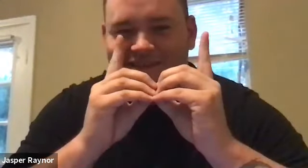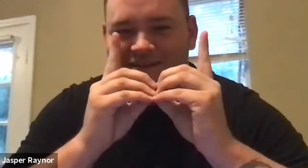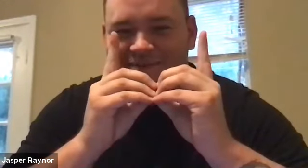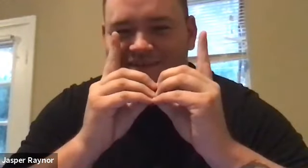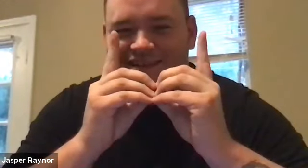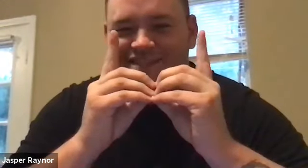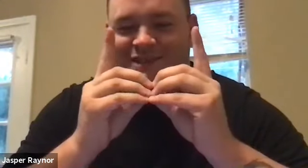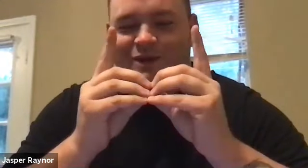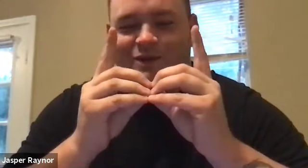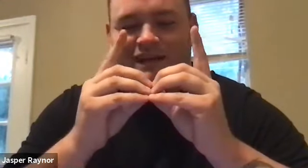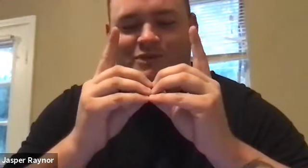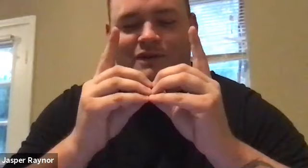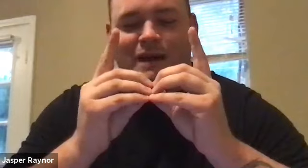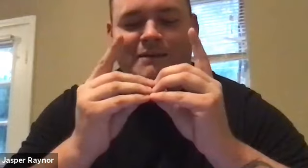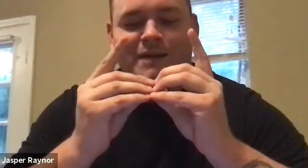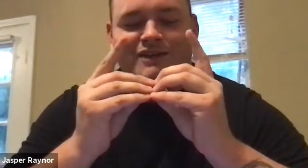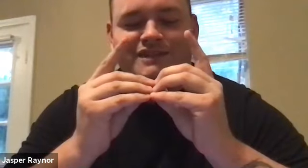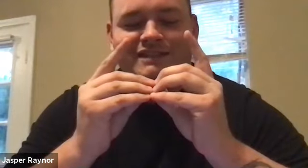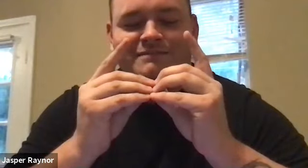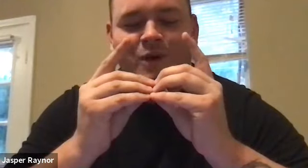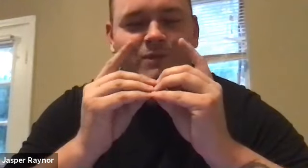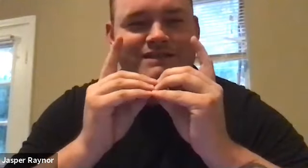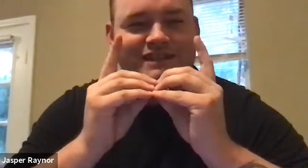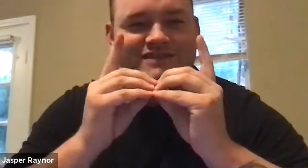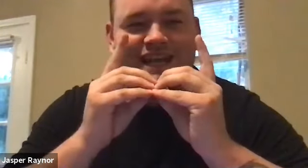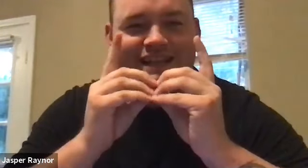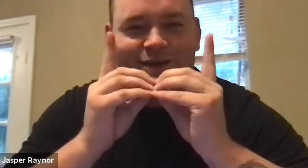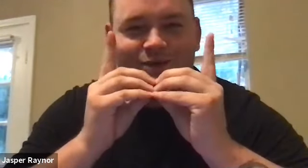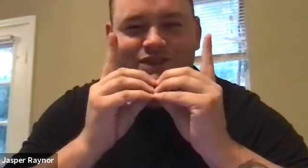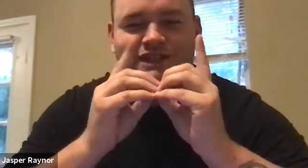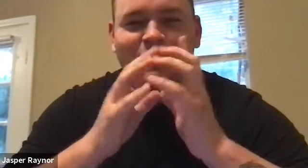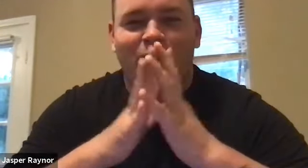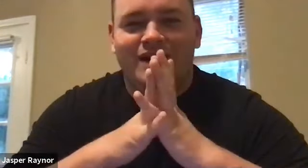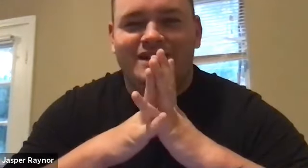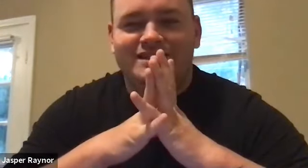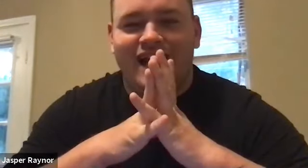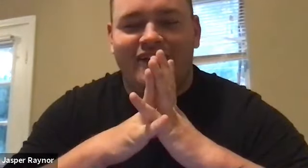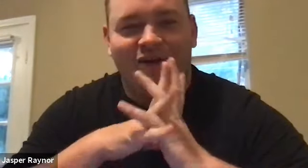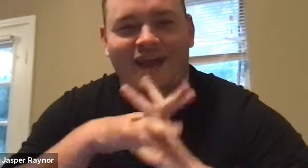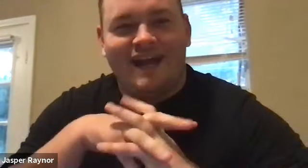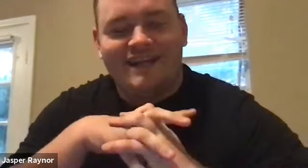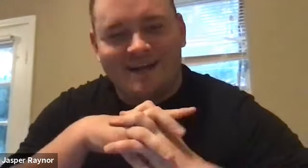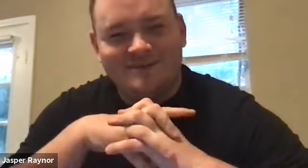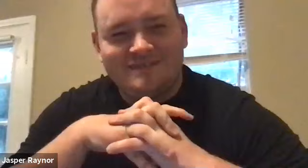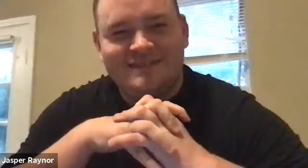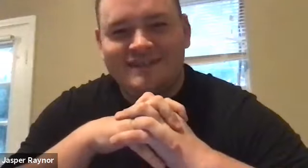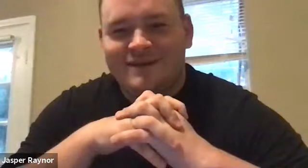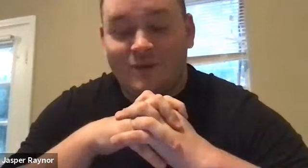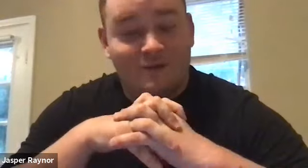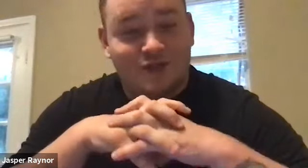Yeah. So that's one of my embarrassing moments of sign language was I thought I had it down when I was